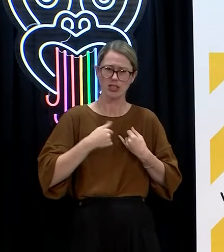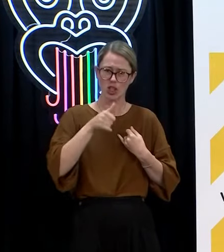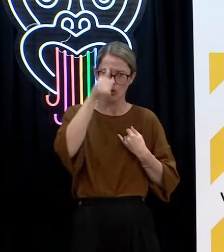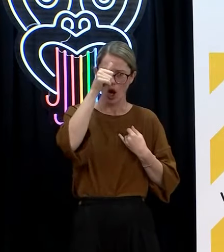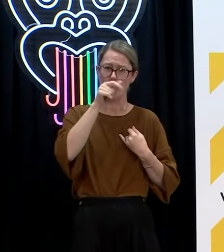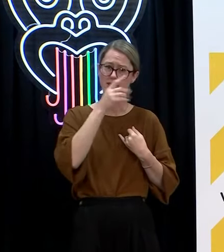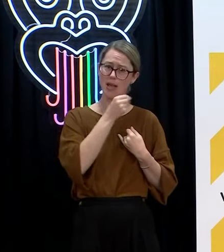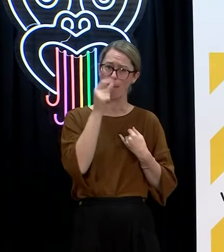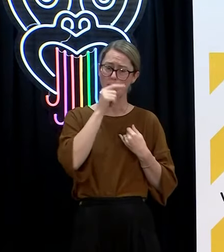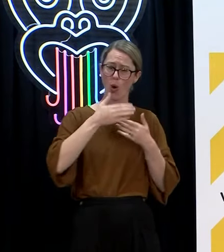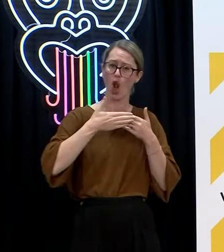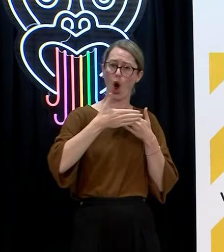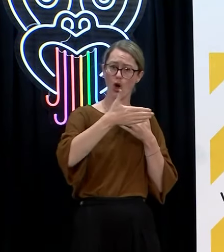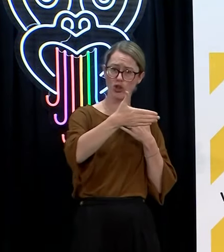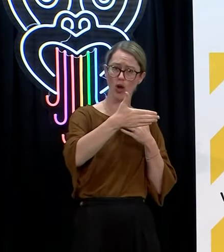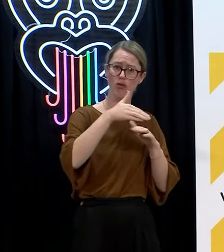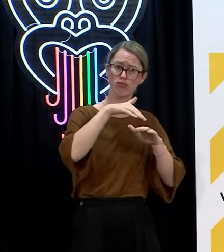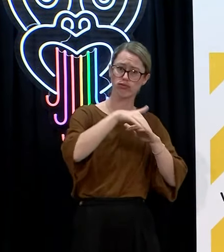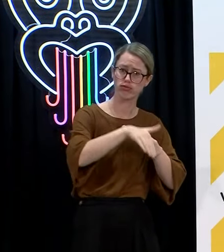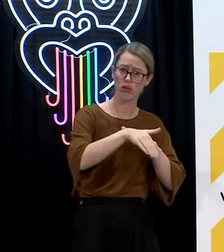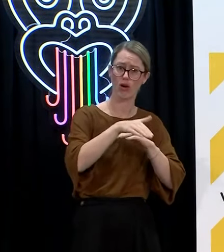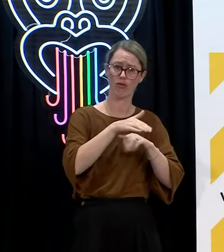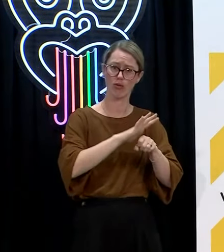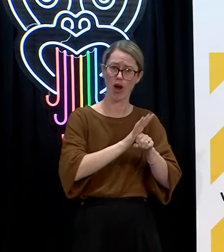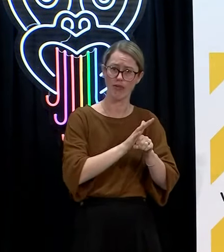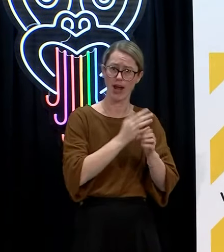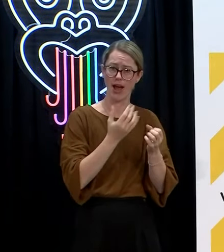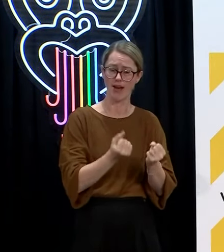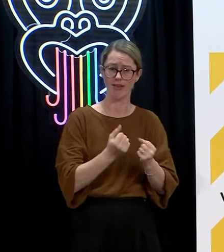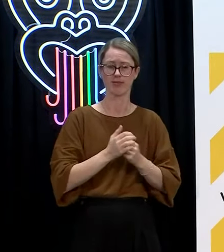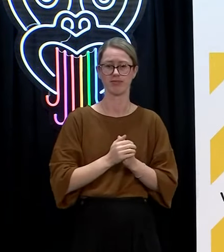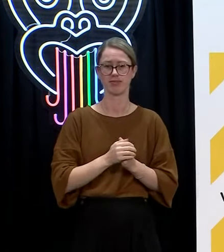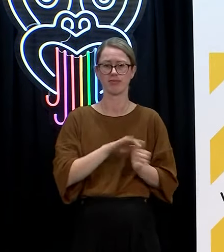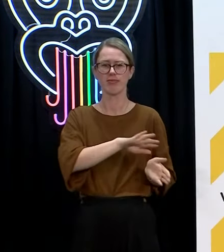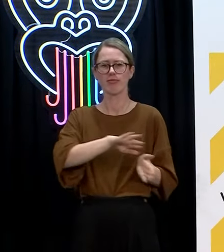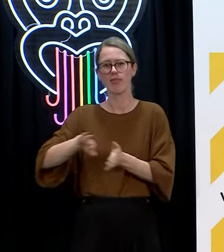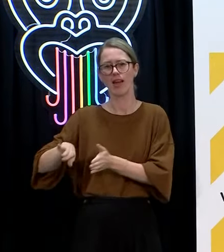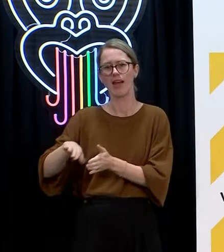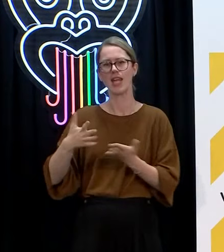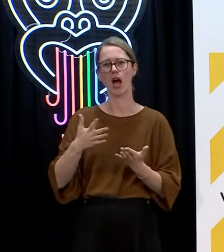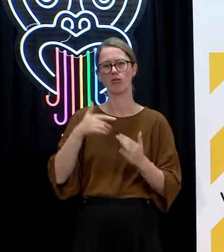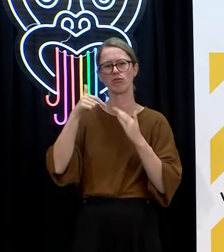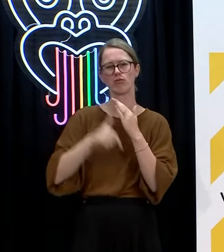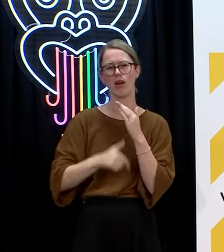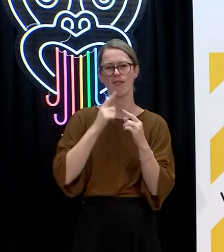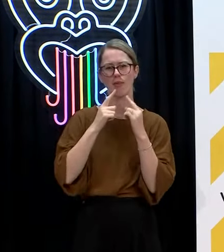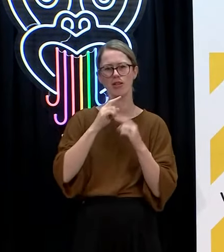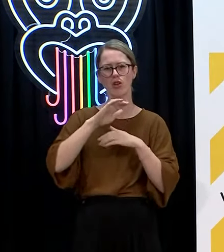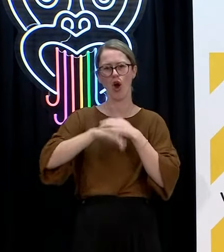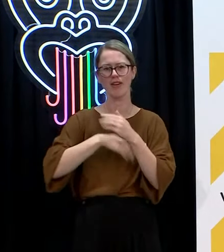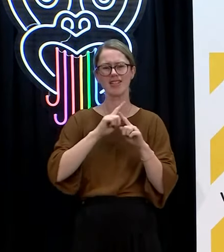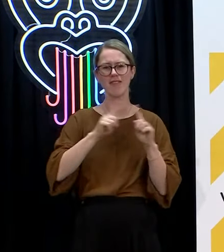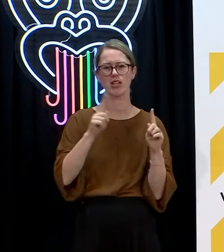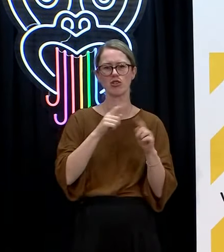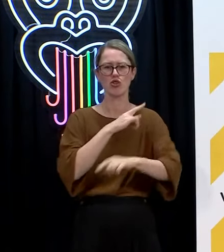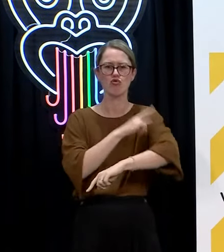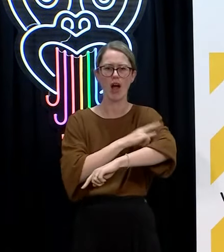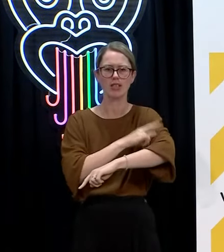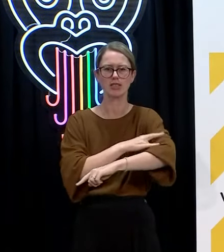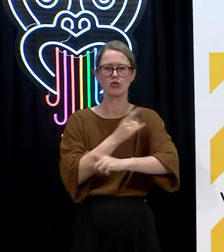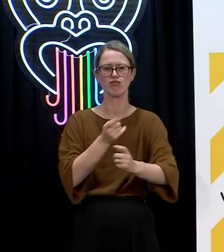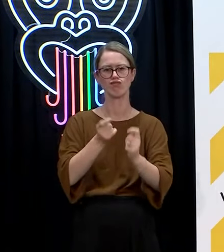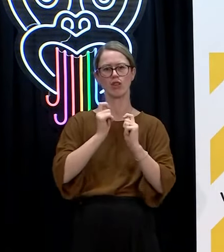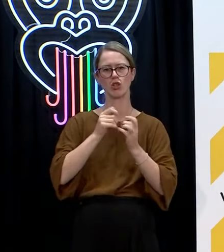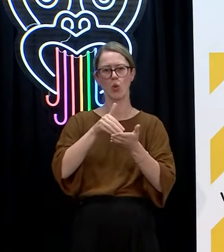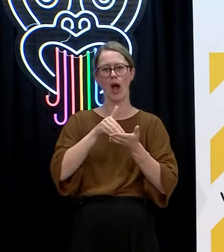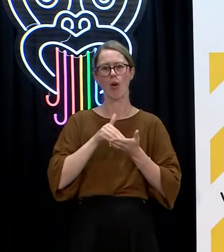know, long COVID symptoms. And so on to an update about treatments for COVID-19 in New Zealand. Yesterday,